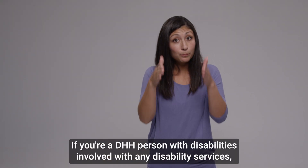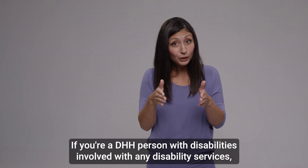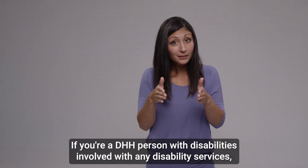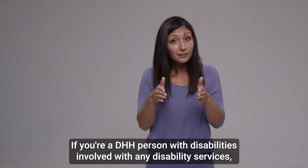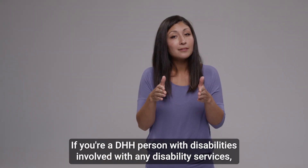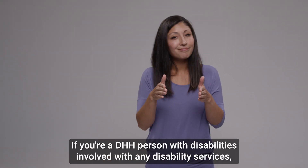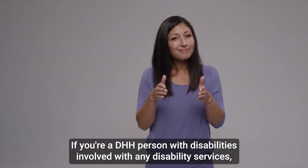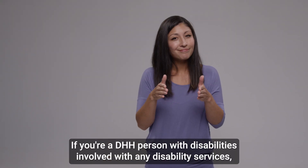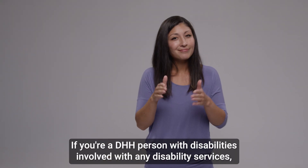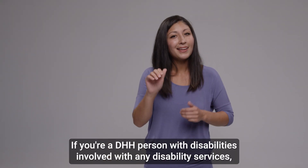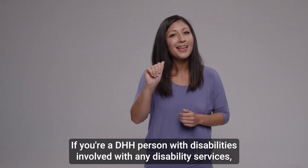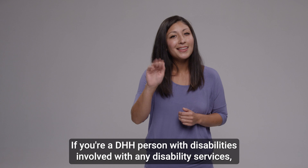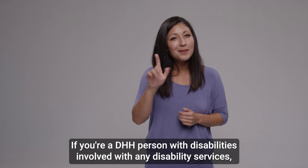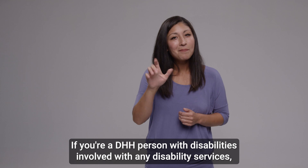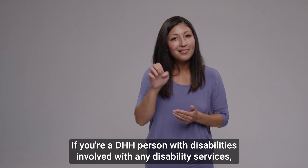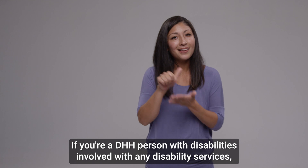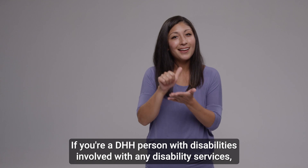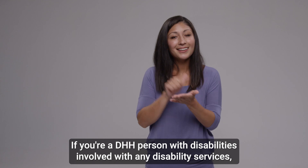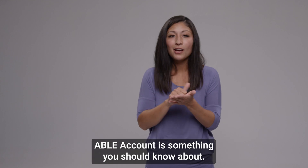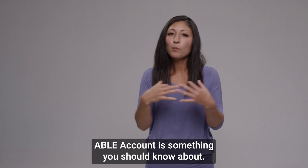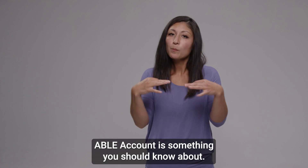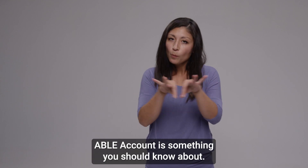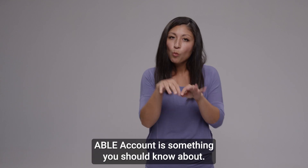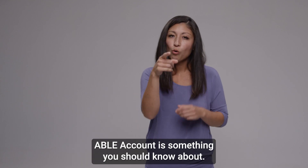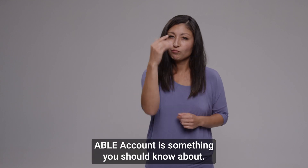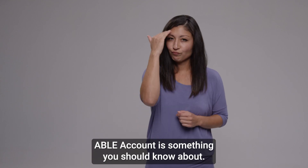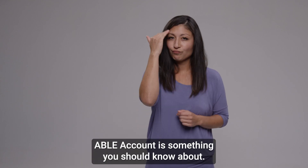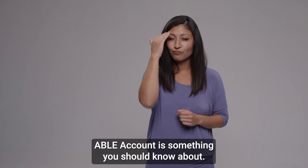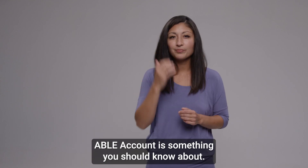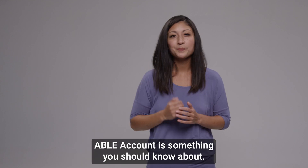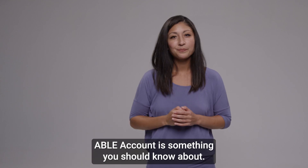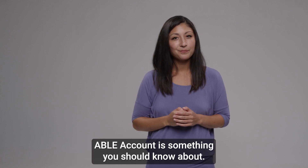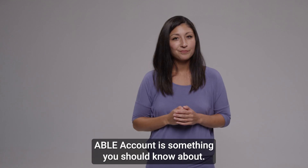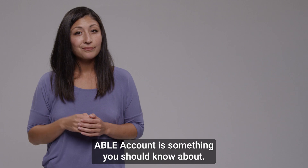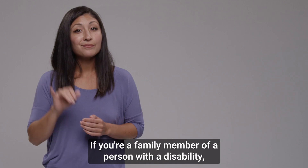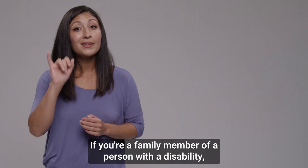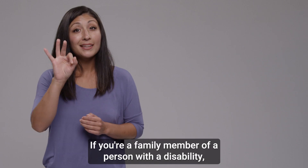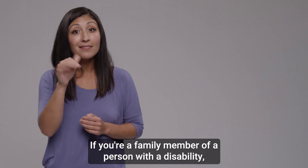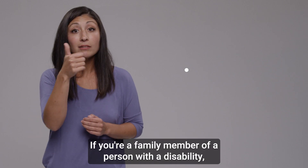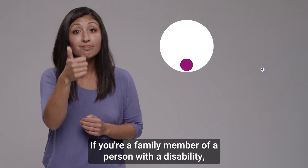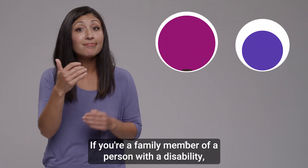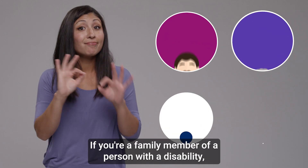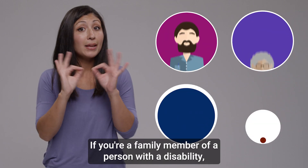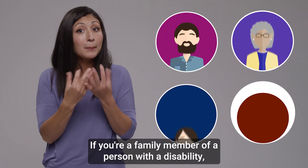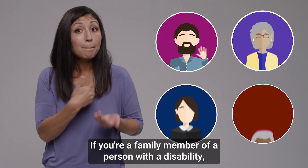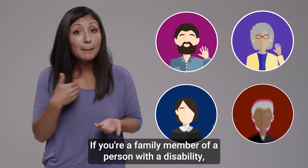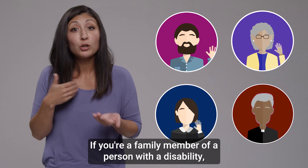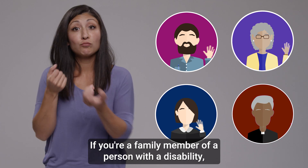with disabilities involved with any disability services, ABLE account is something you should know about. If you're a family member